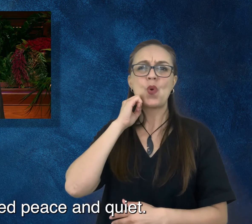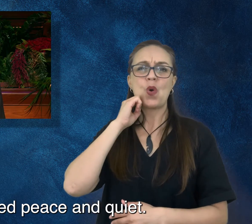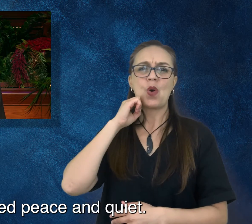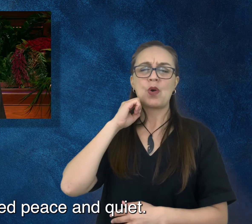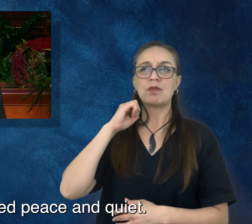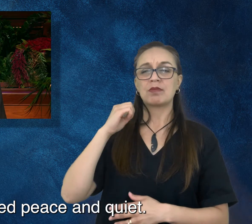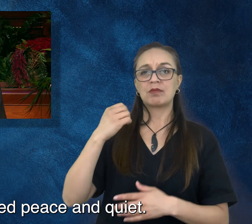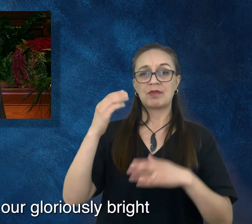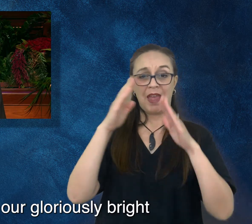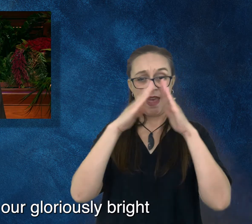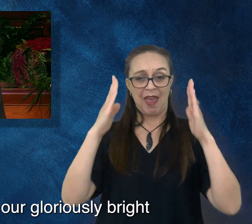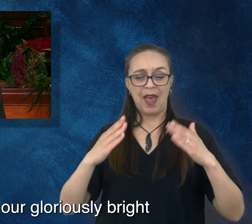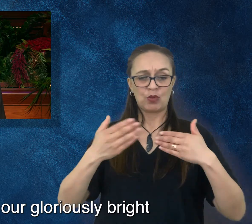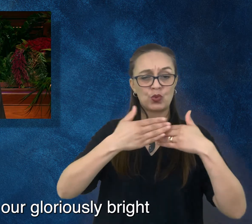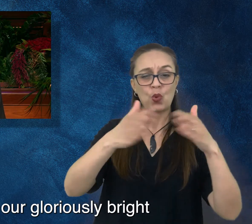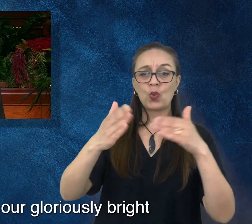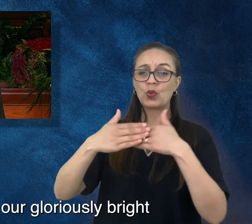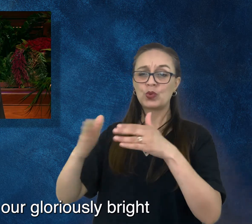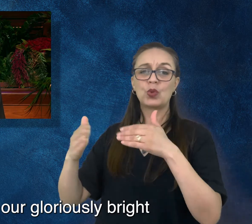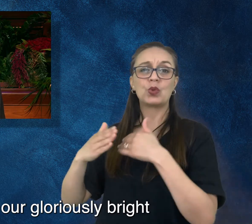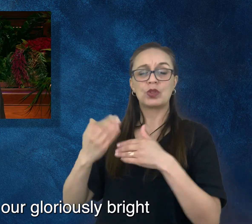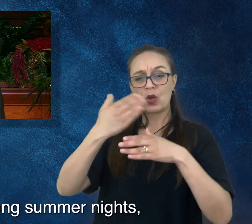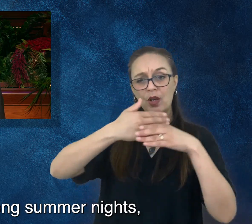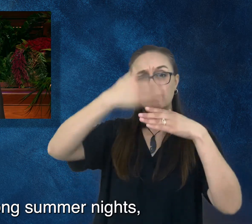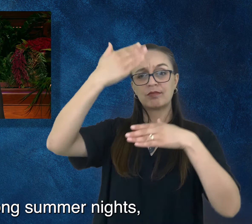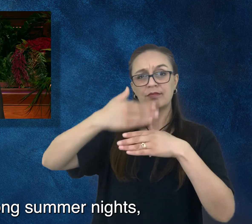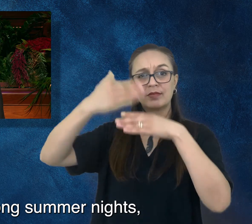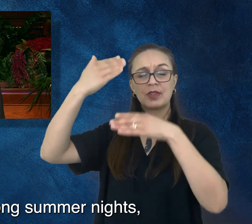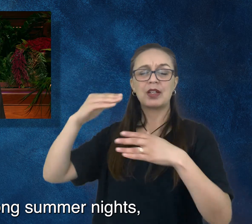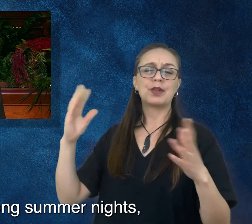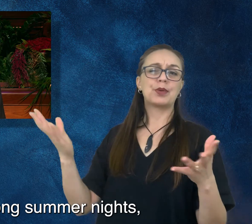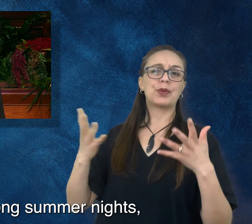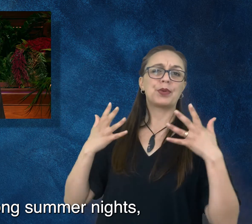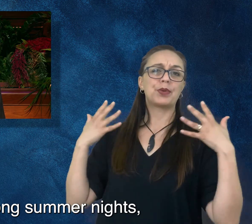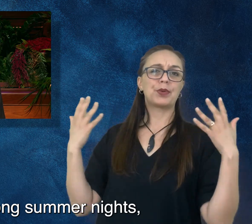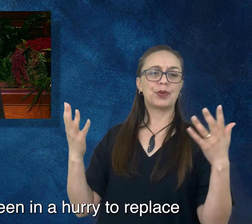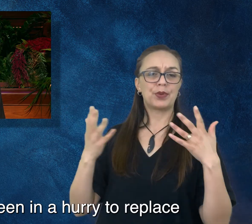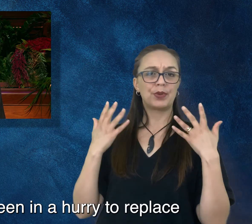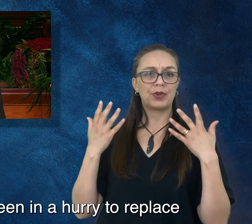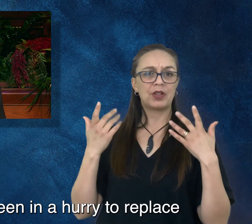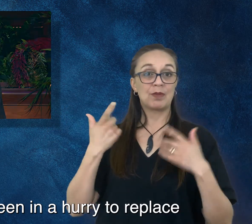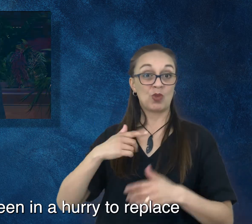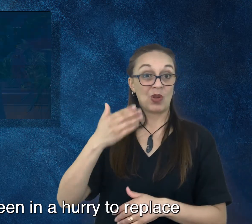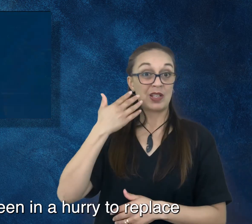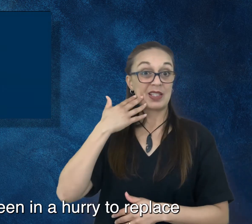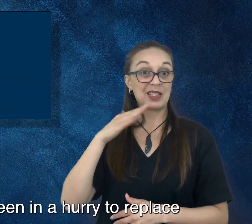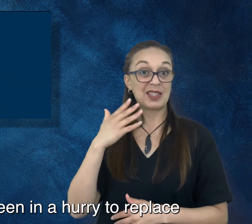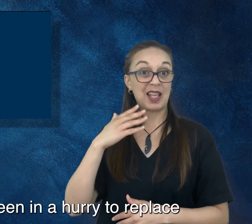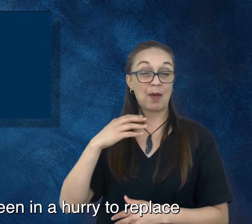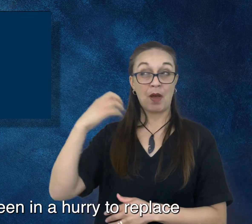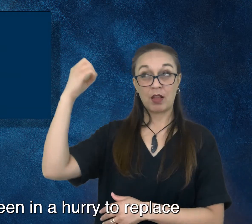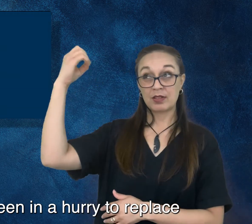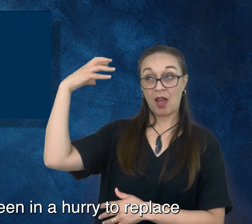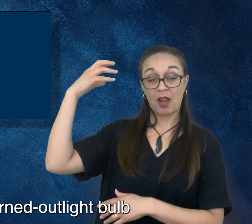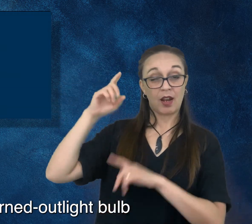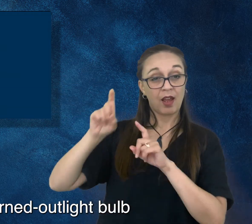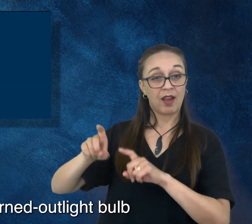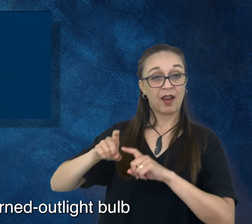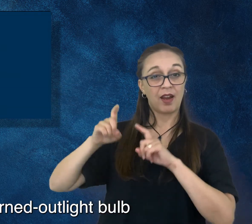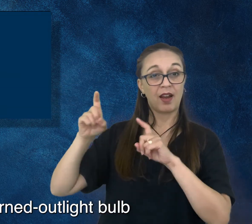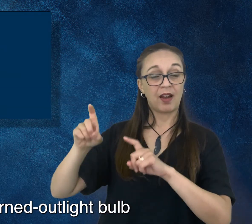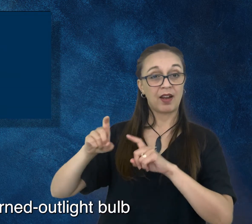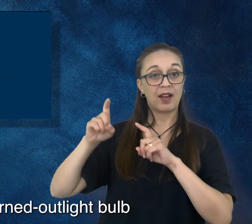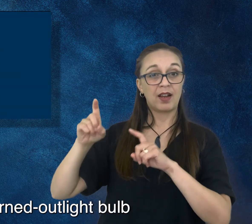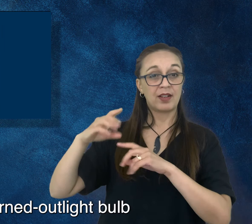quiet. Due to our gloriously bright and long summer nights, I had not been in a hurry to replace a